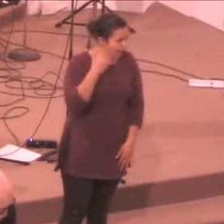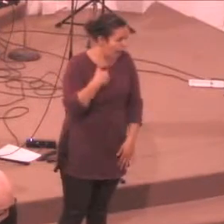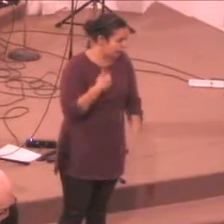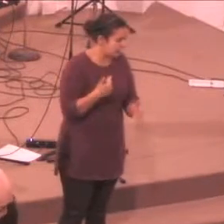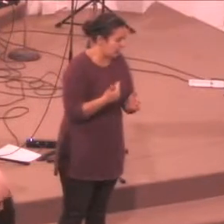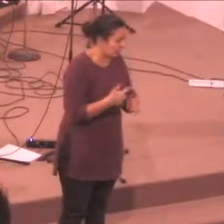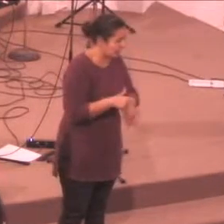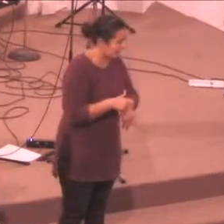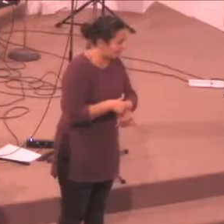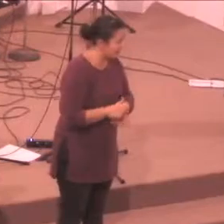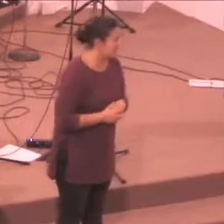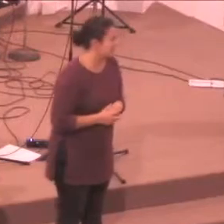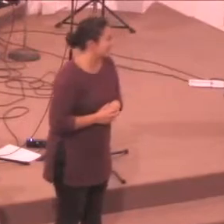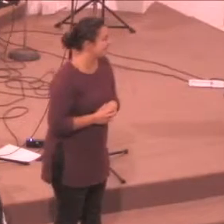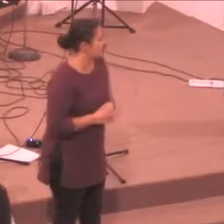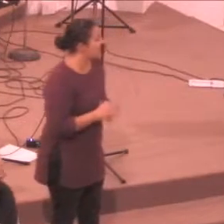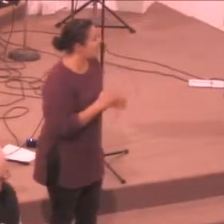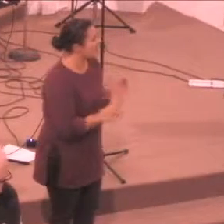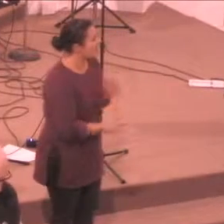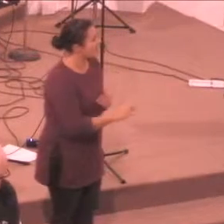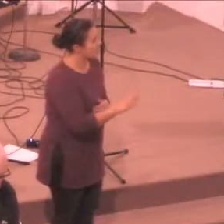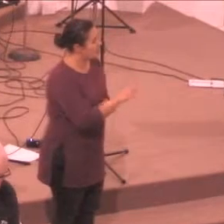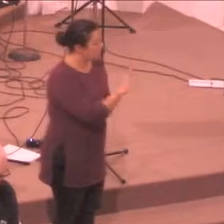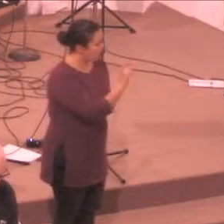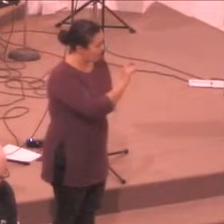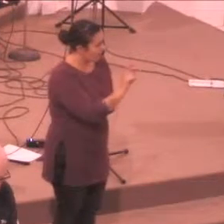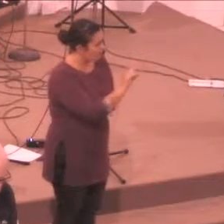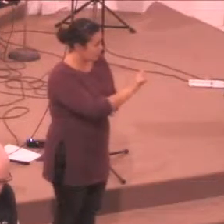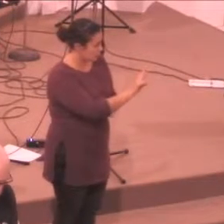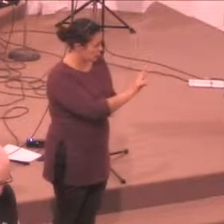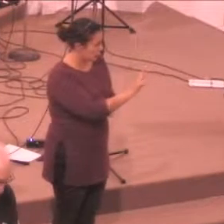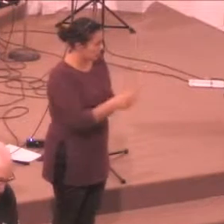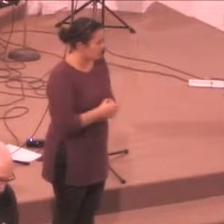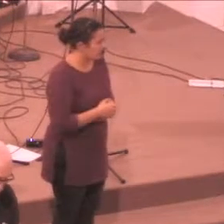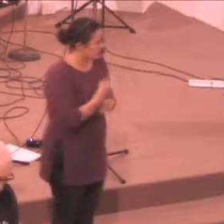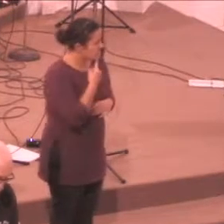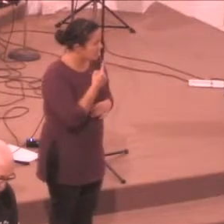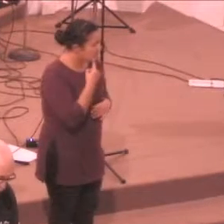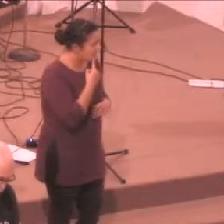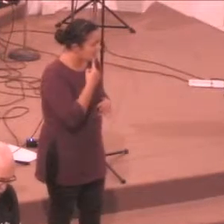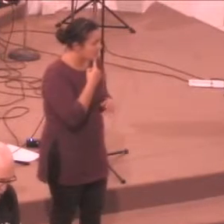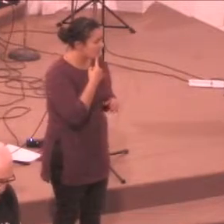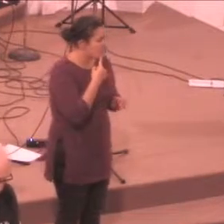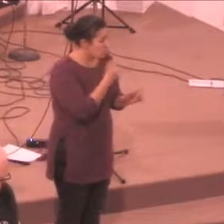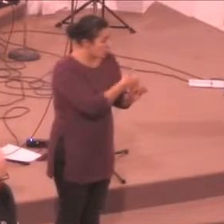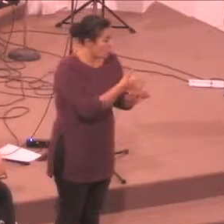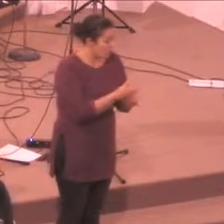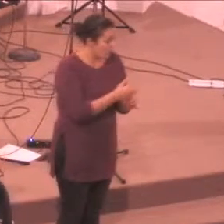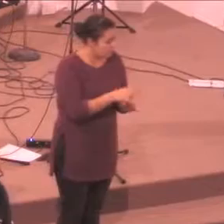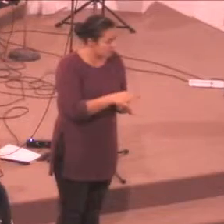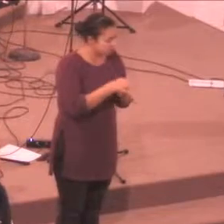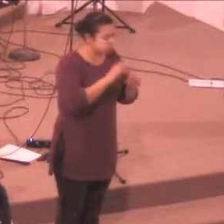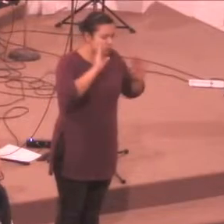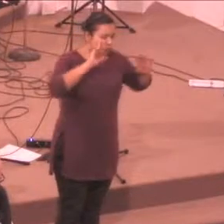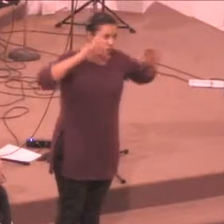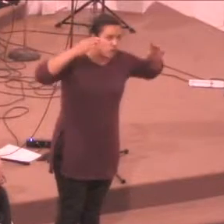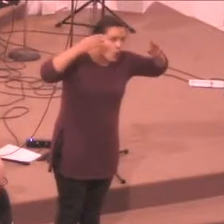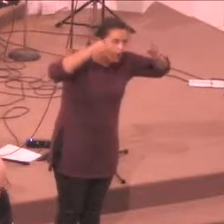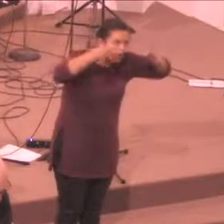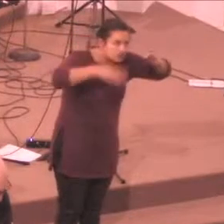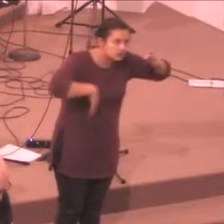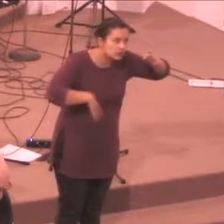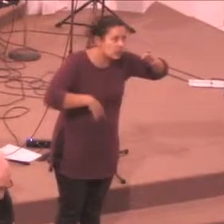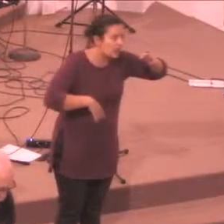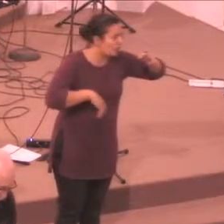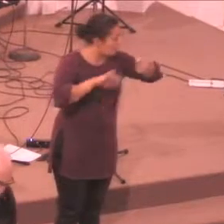Verse 2 says this. Colossians 4, 2. It says, devote yourselves. And then I got a little side note. It says, be steadfast, diligent